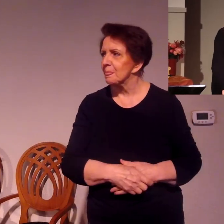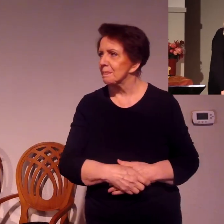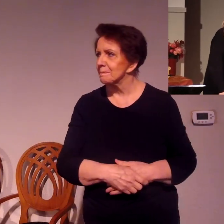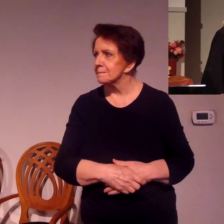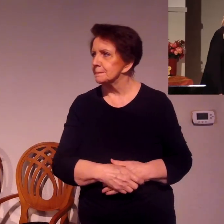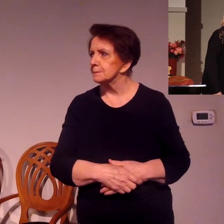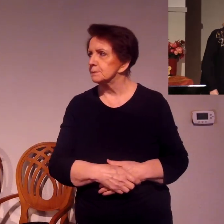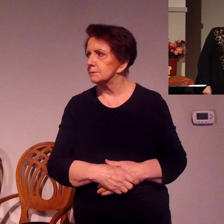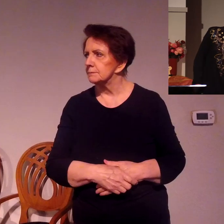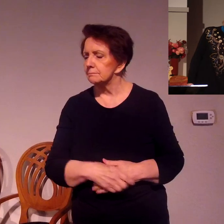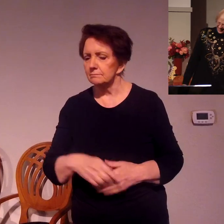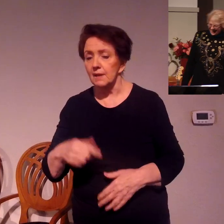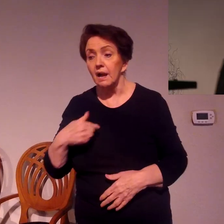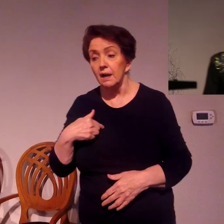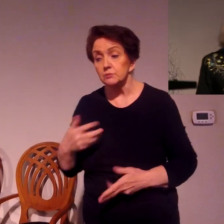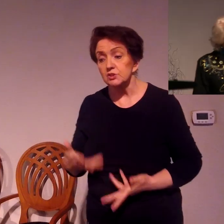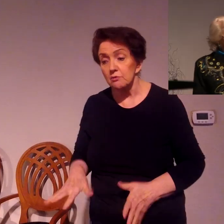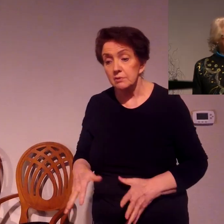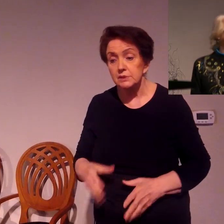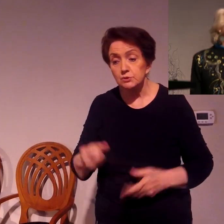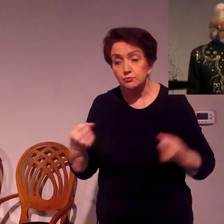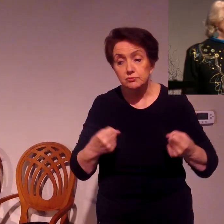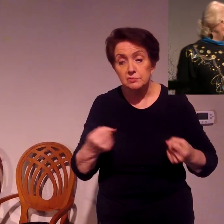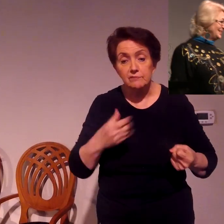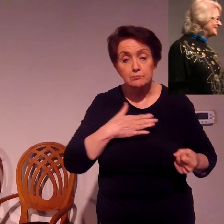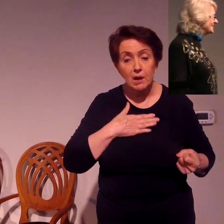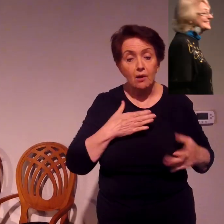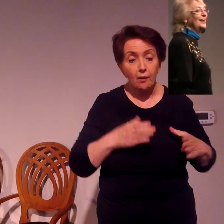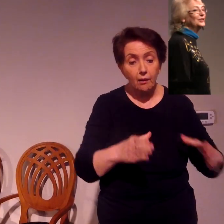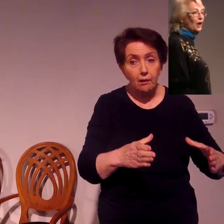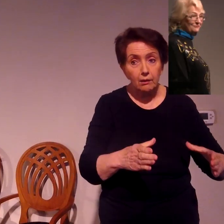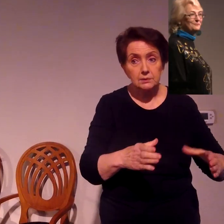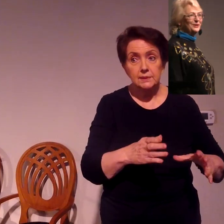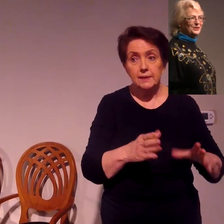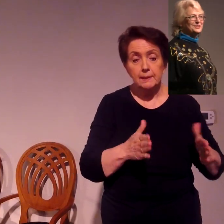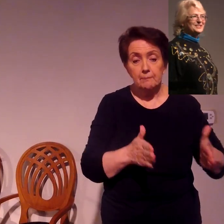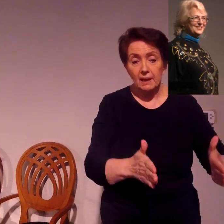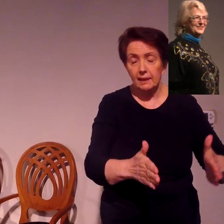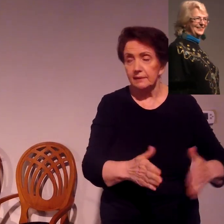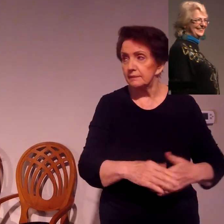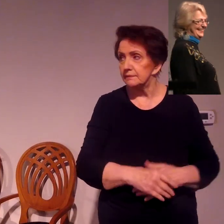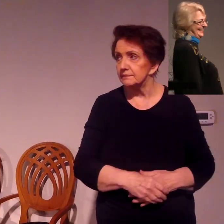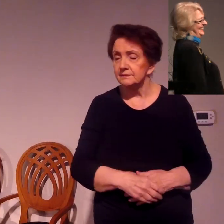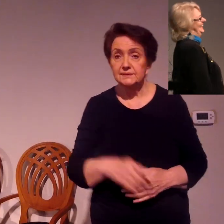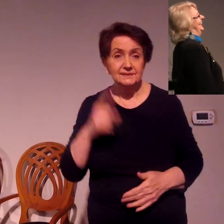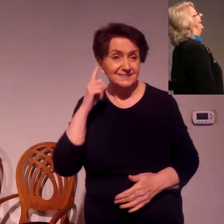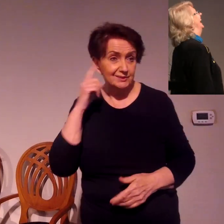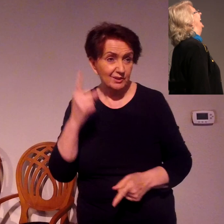I was driving my car, staying in my own lane. Does this sound at all familiar to you?